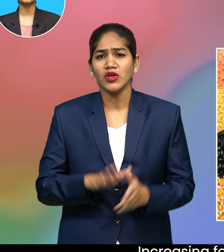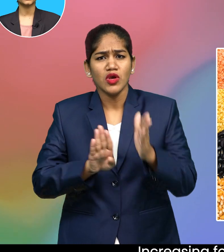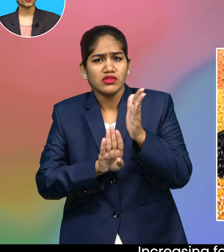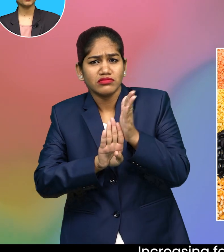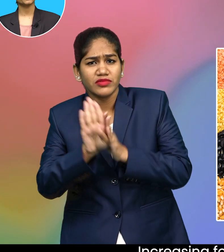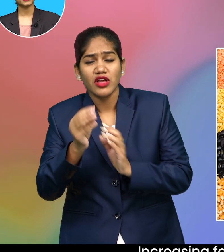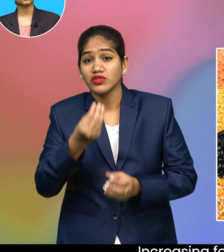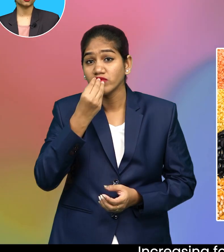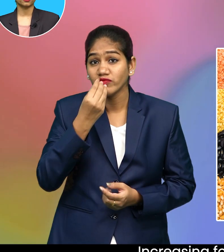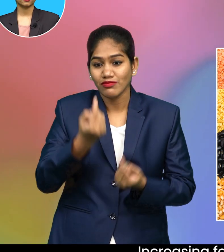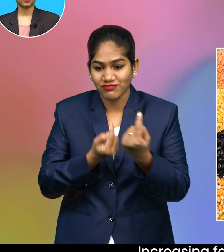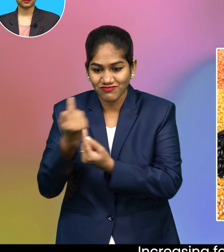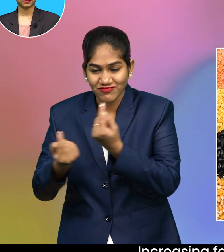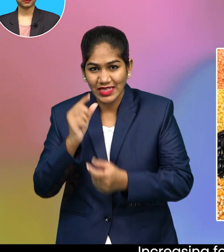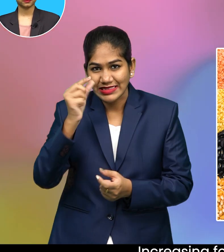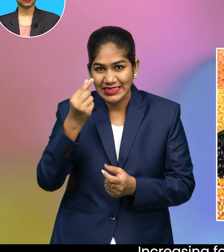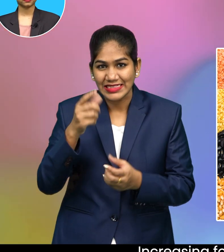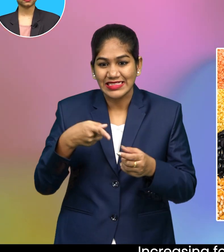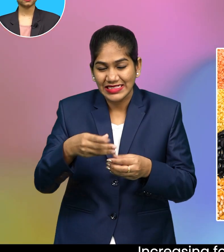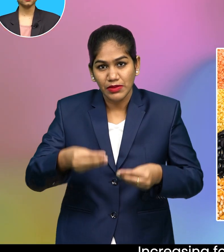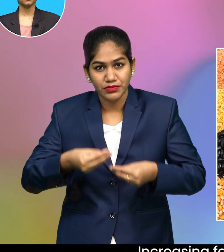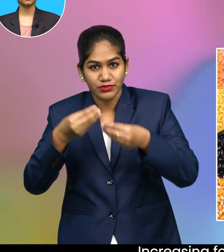Increasing food grain production.